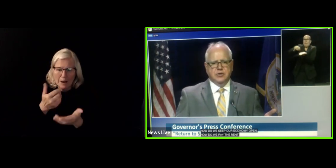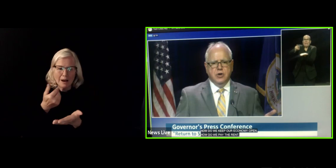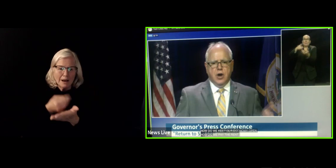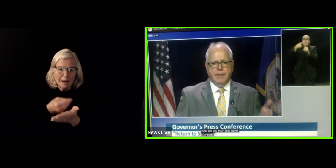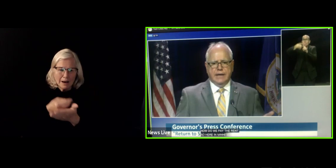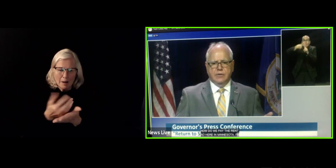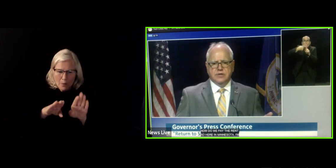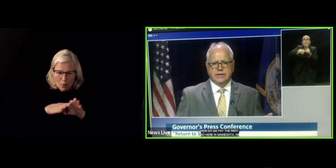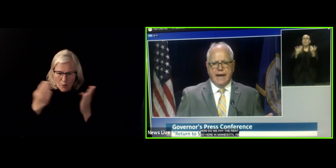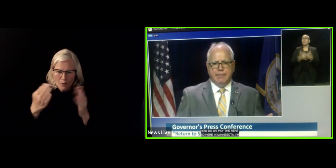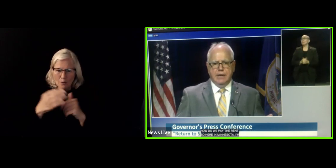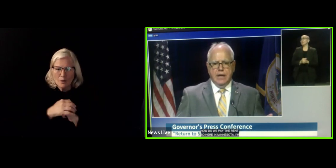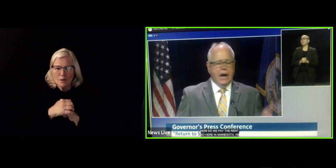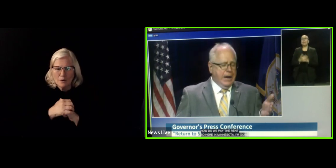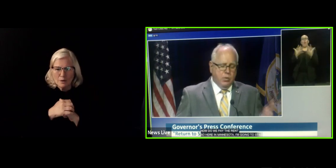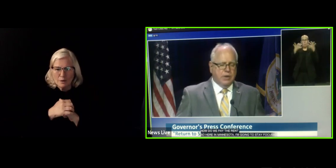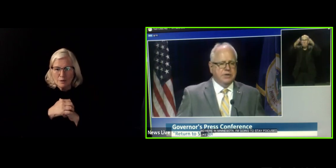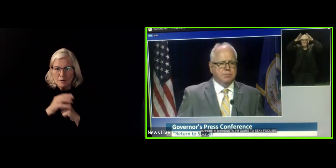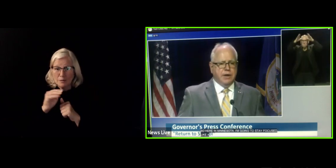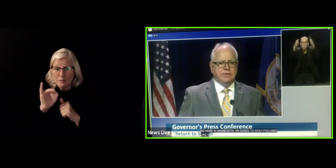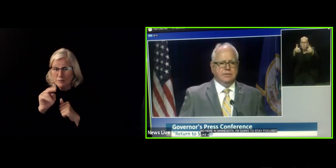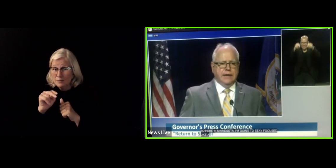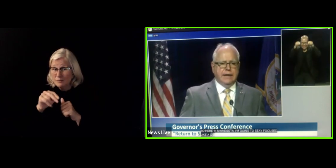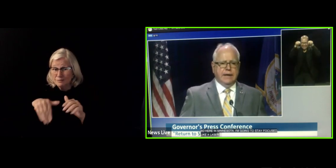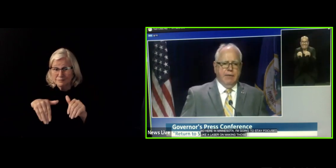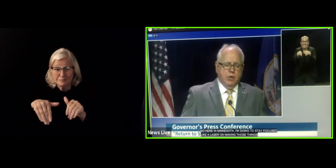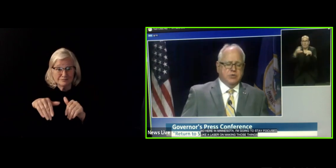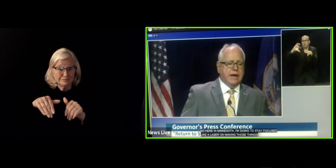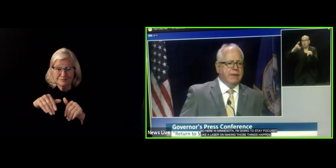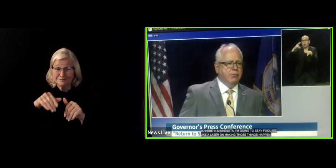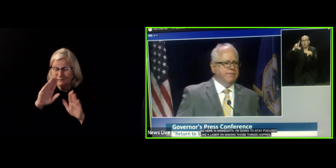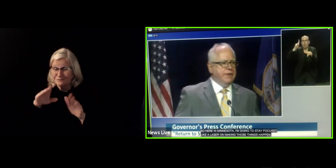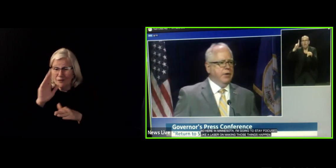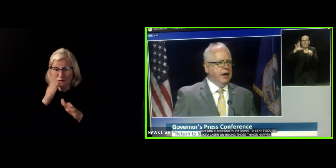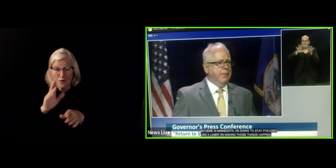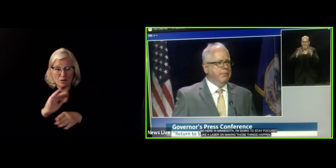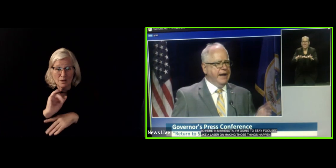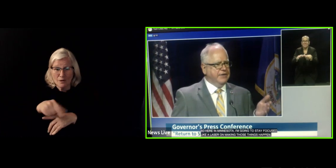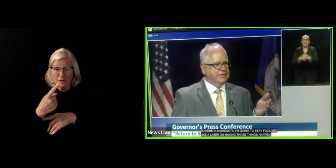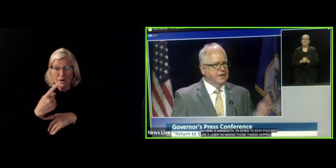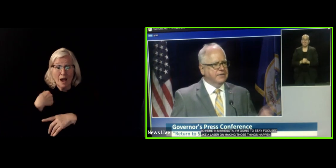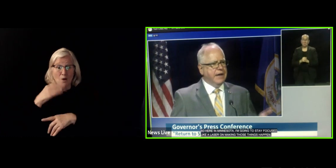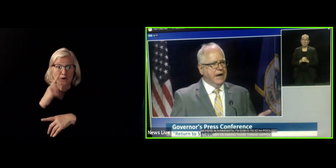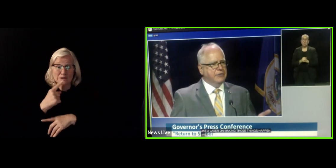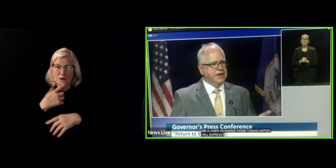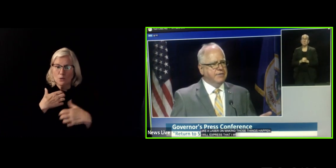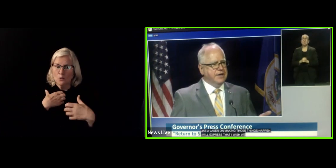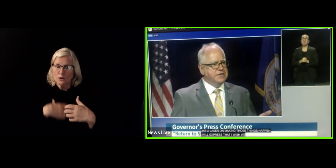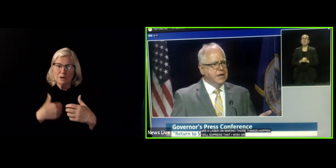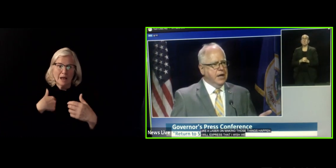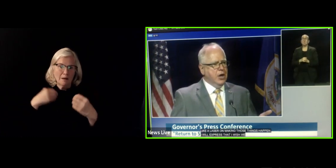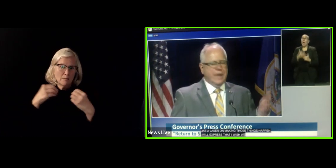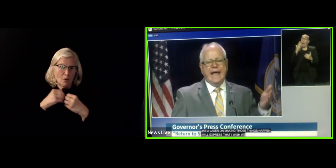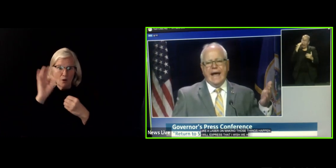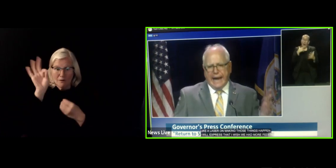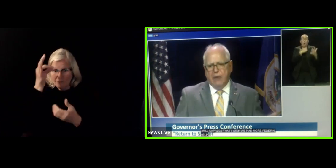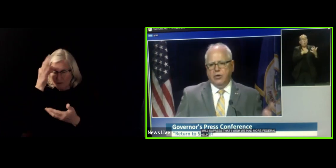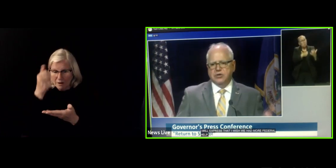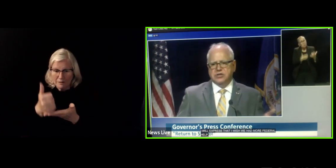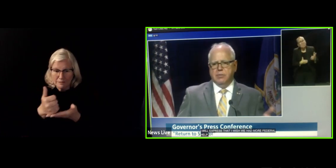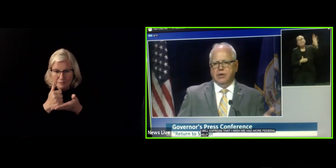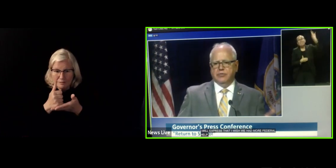laser on making those things happen. I will express that I wish we had more federal help, but as I've said from the outset of this, we can't